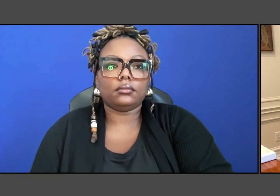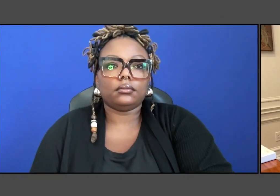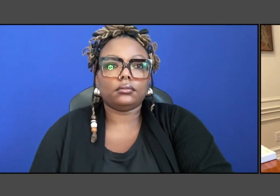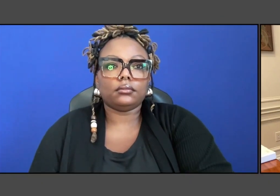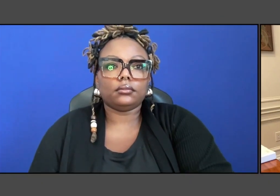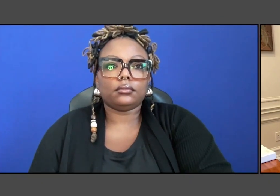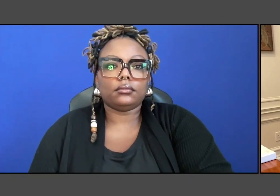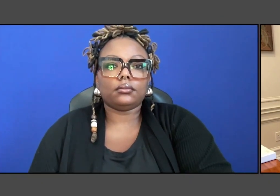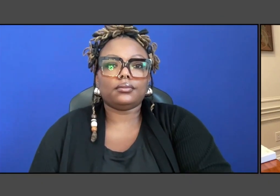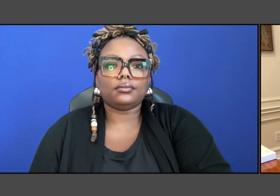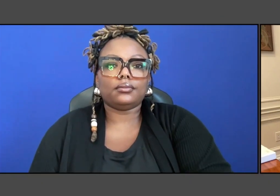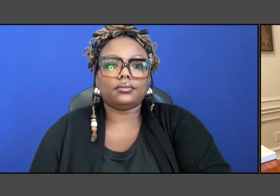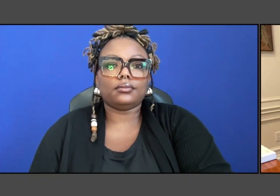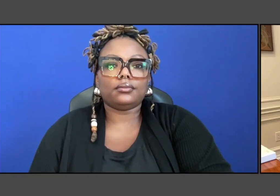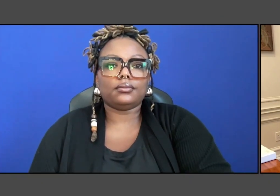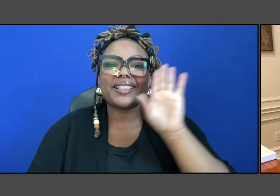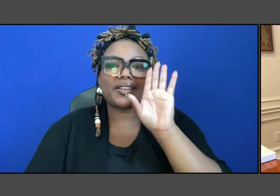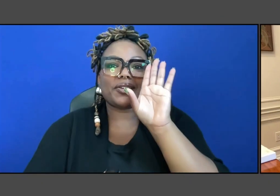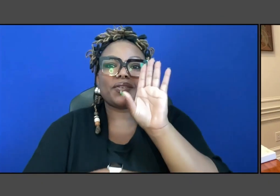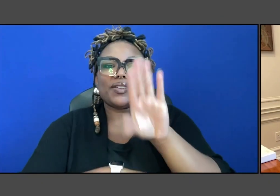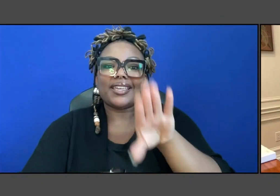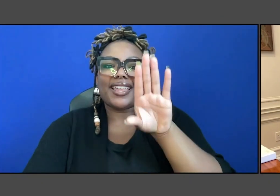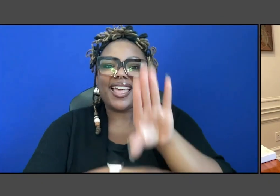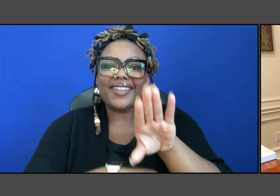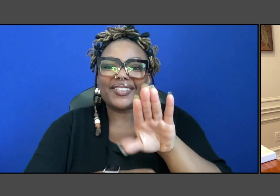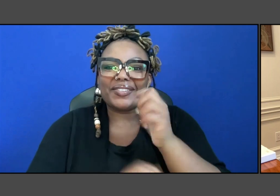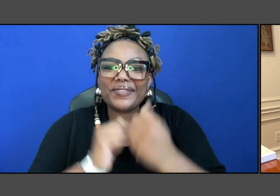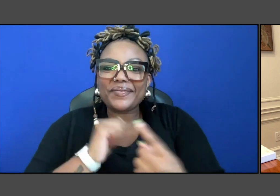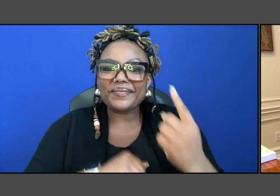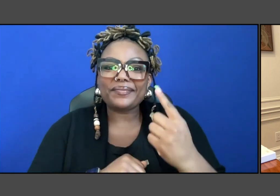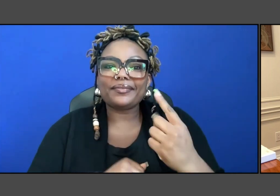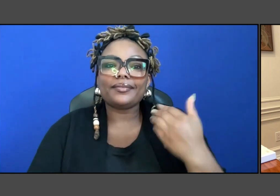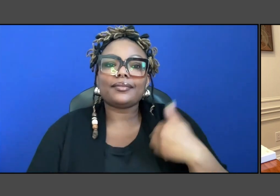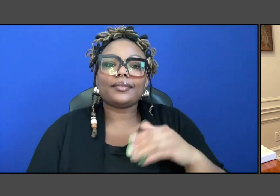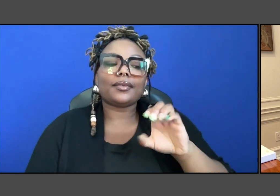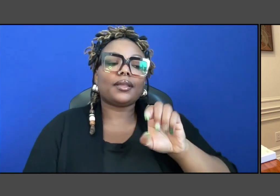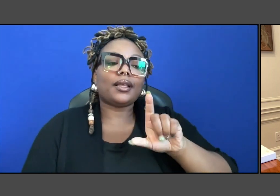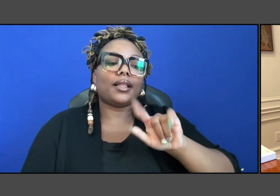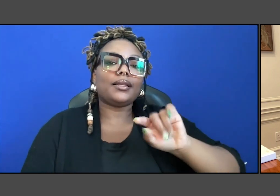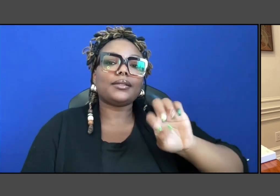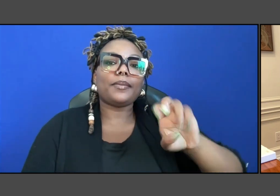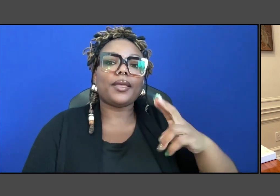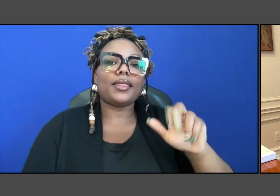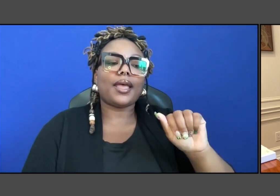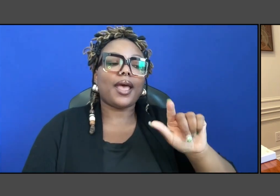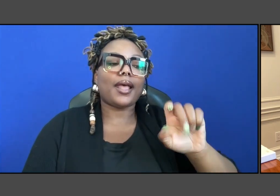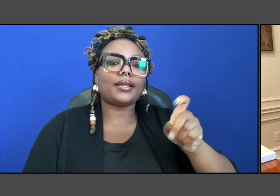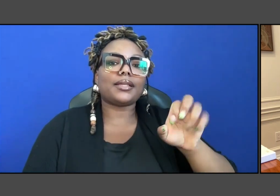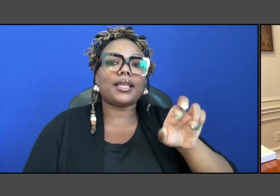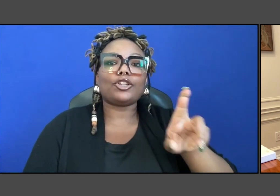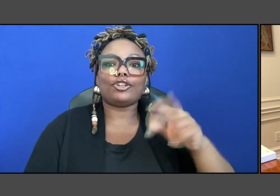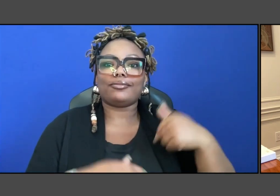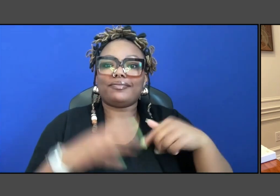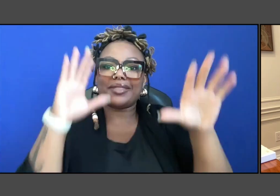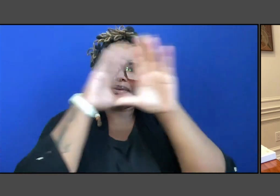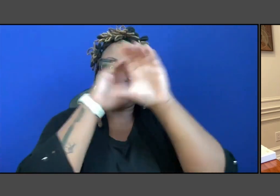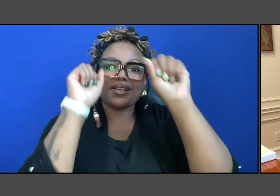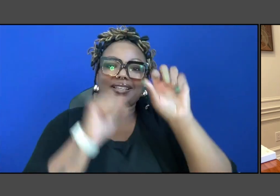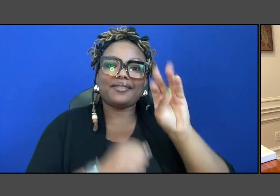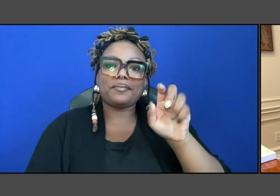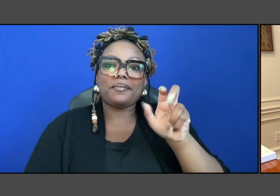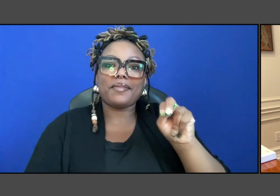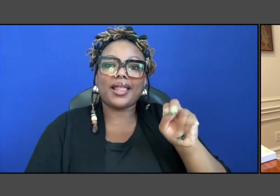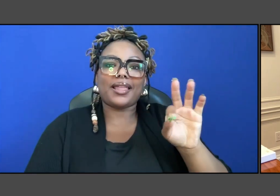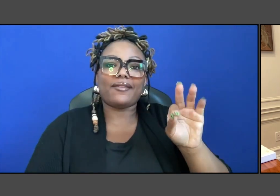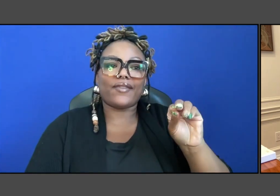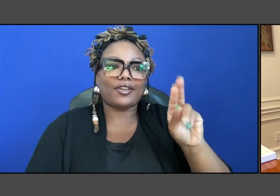Good afternoon y bienvenidos. I am Elizabeth Alexander, president of the Mellon Foundation. I would like to